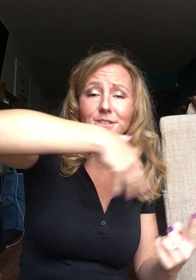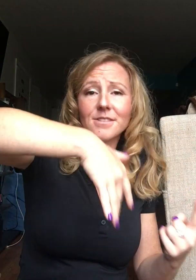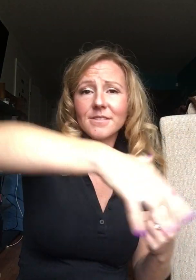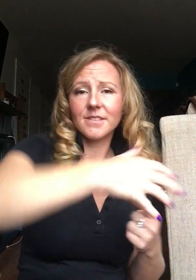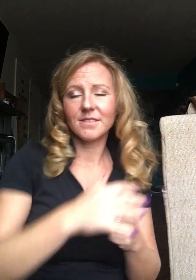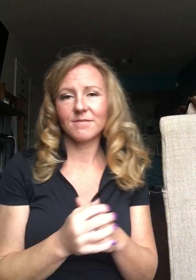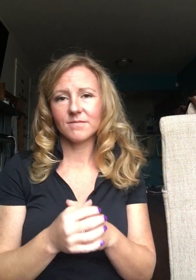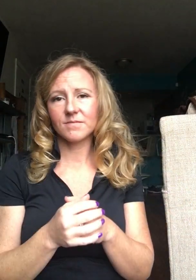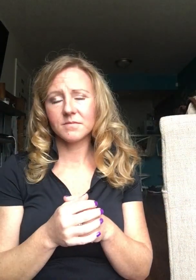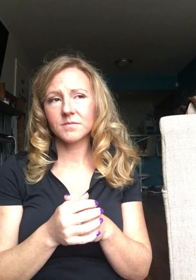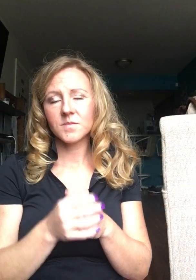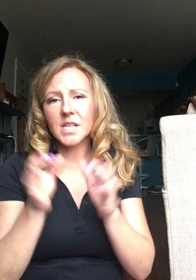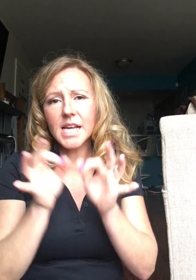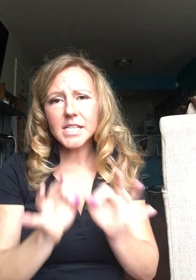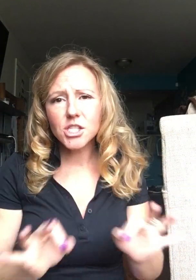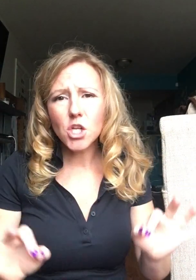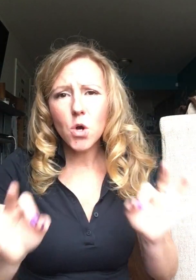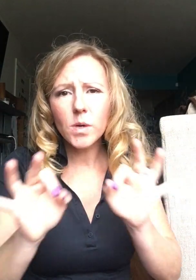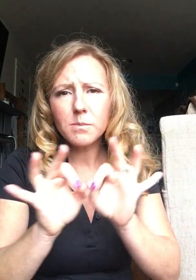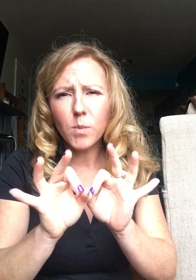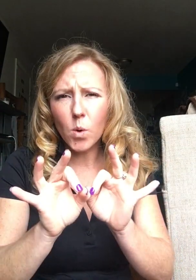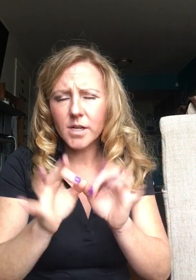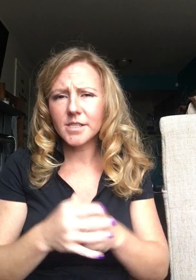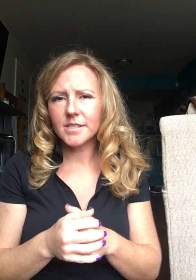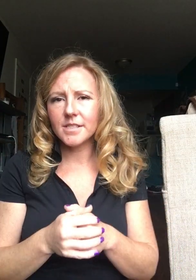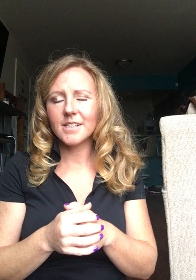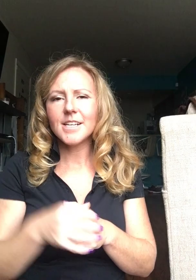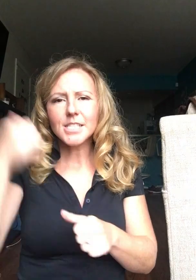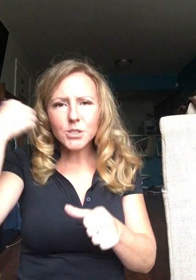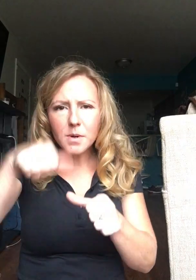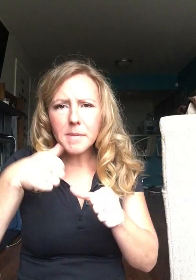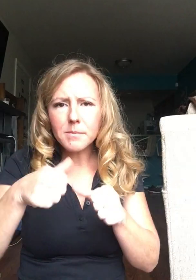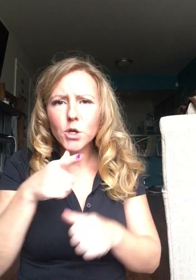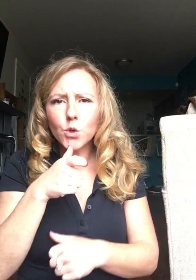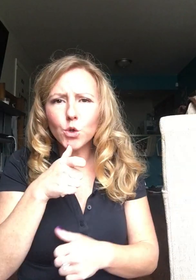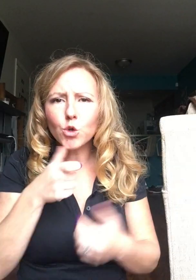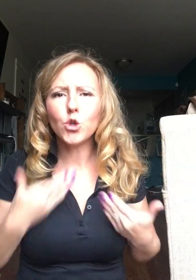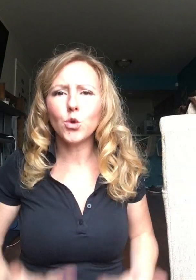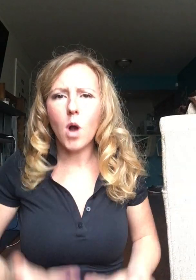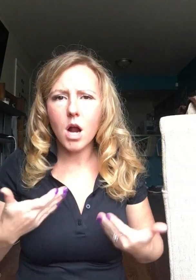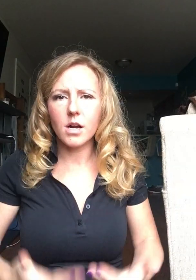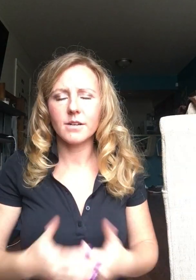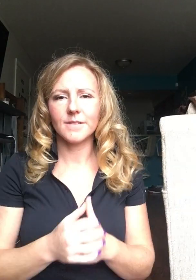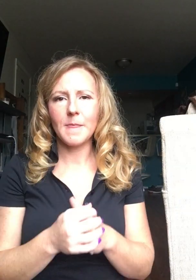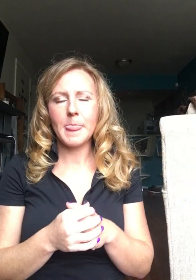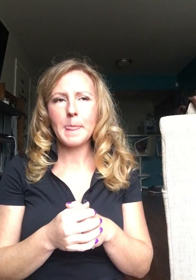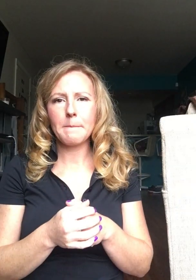others? It's so important to remember who you are.